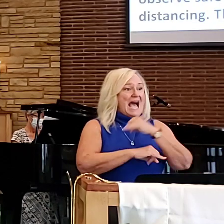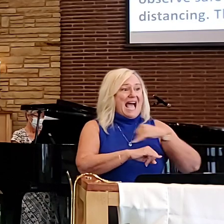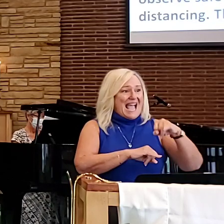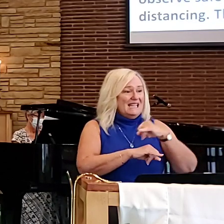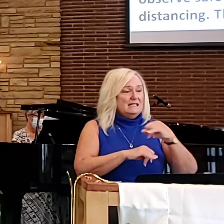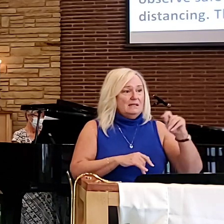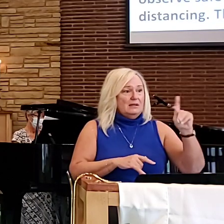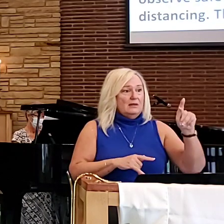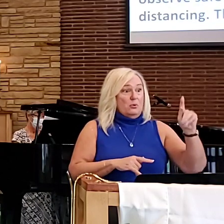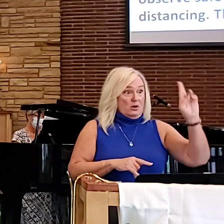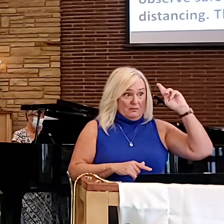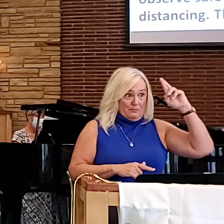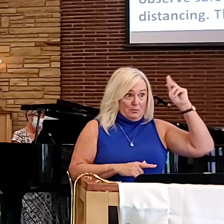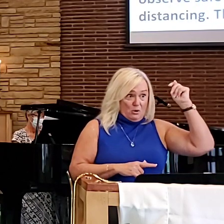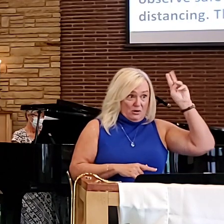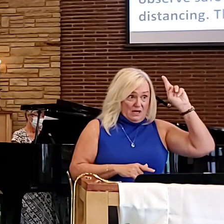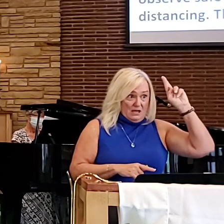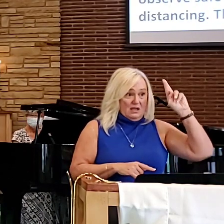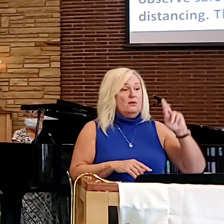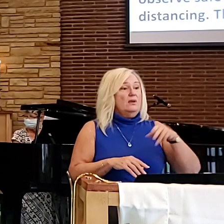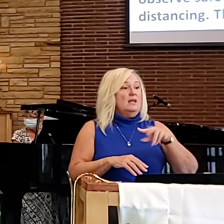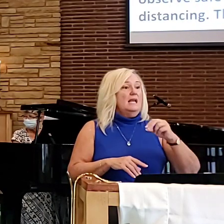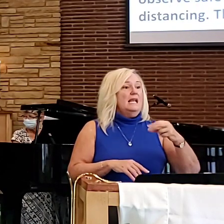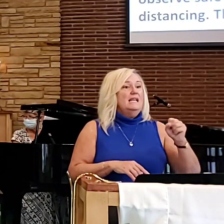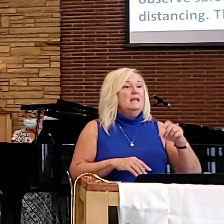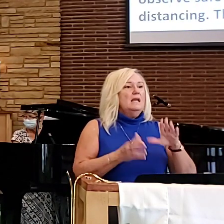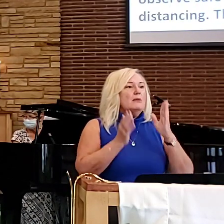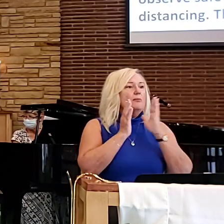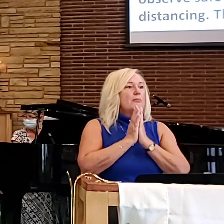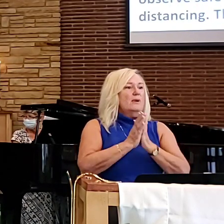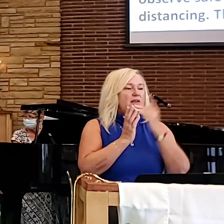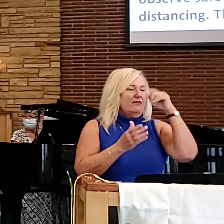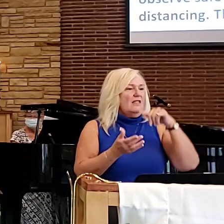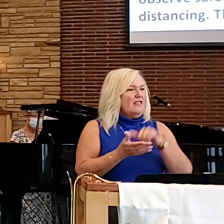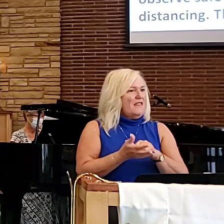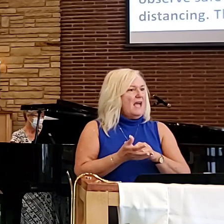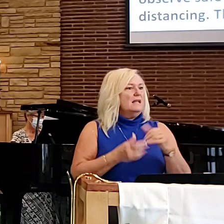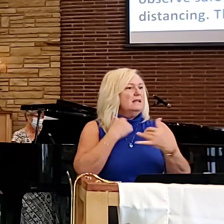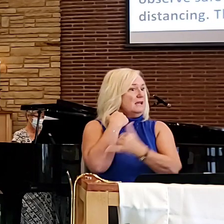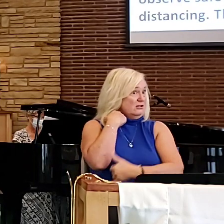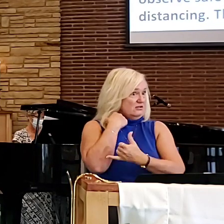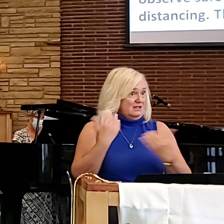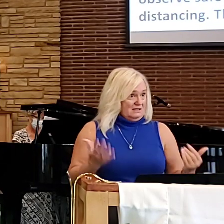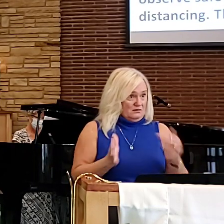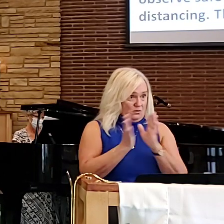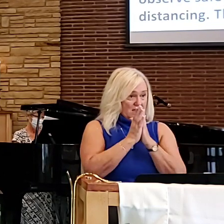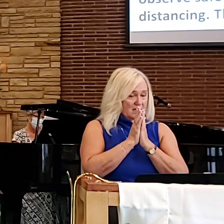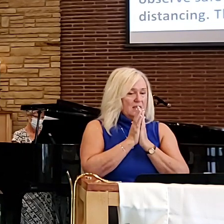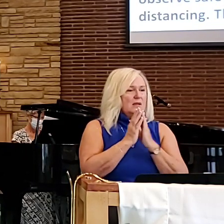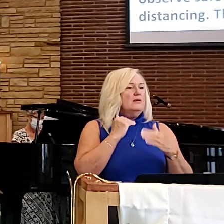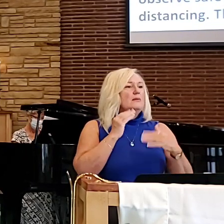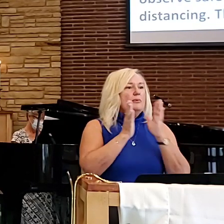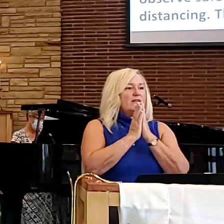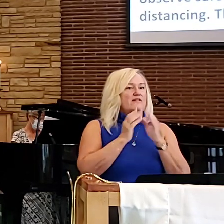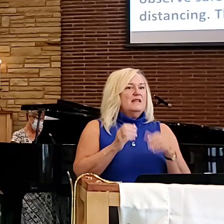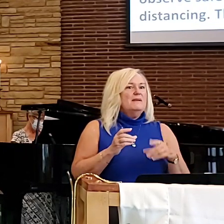Haiti, or some other country, and pray for that country this week. Pray for them as they deal